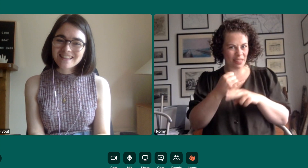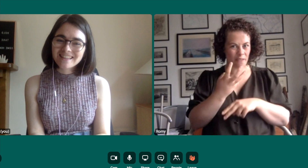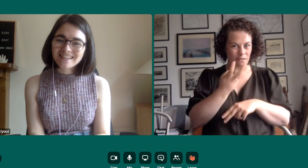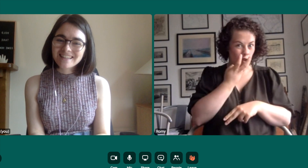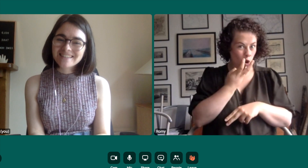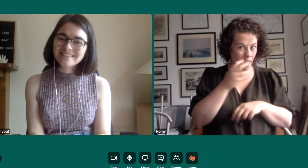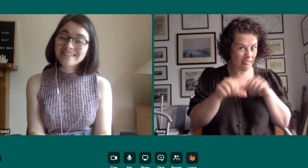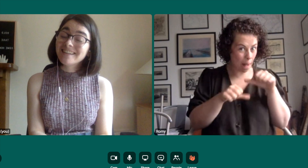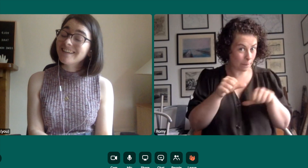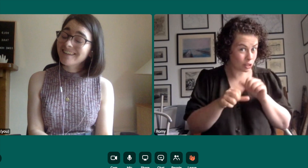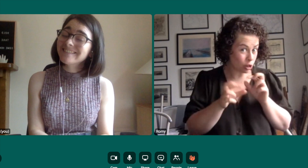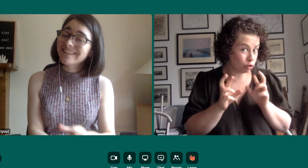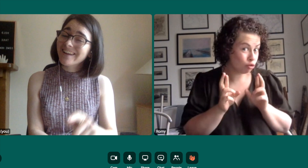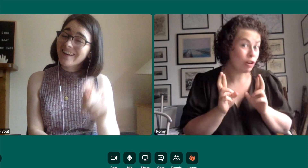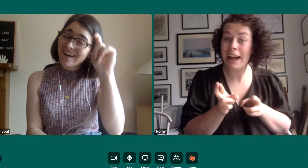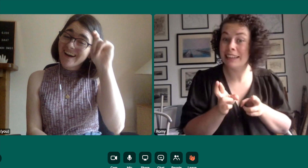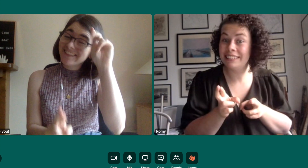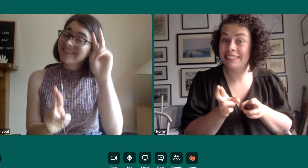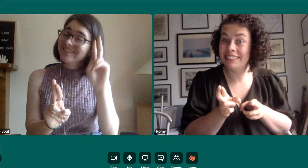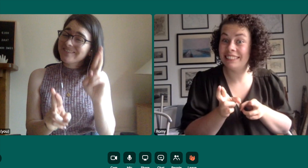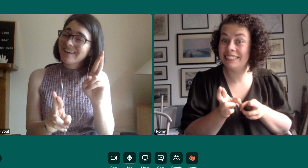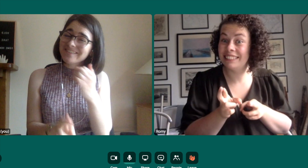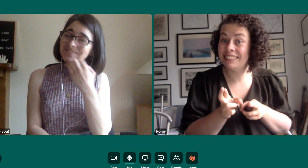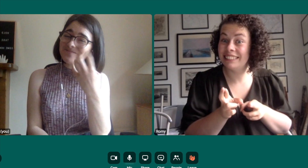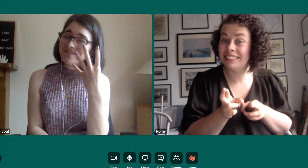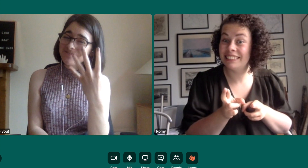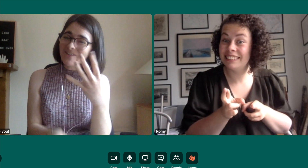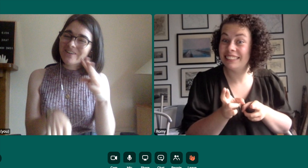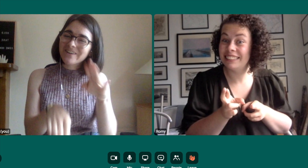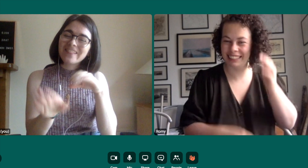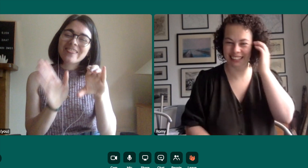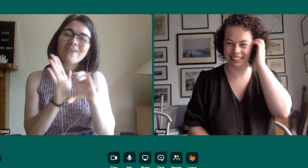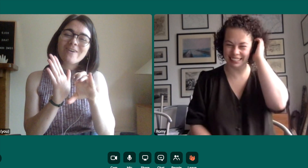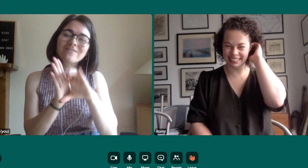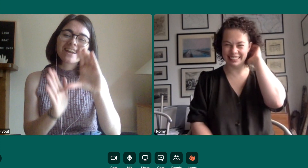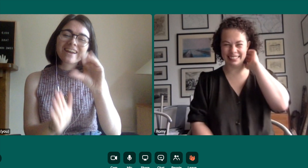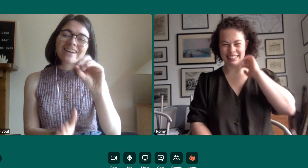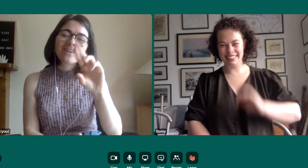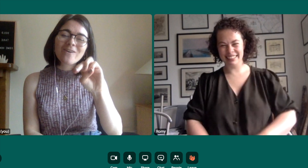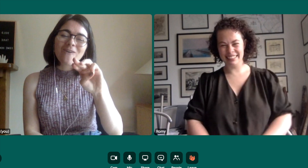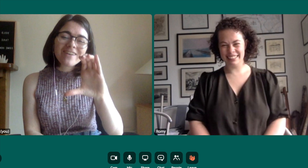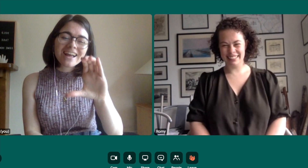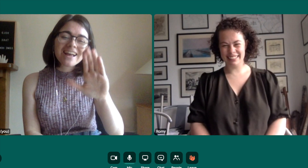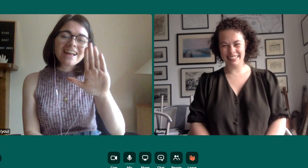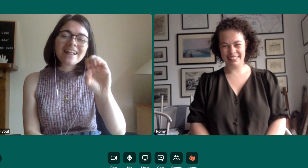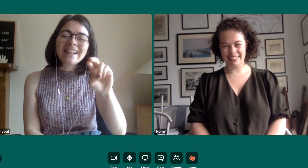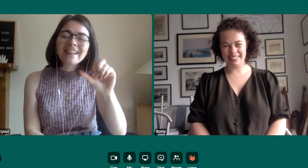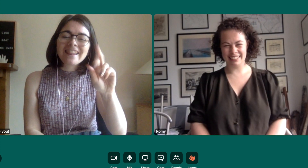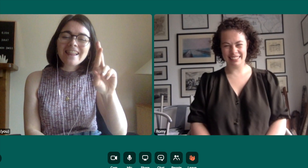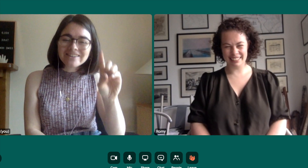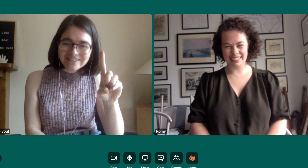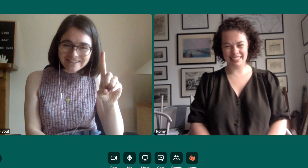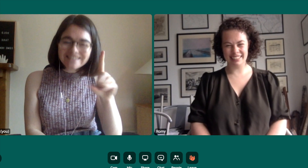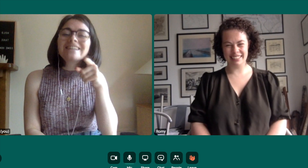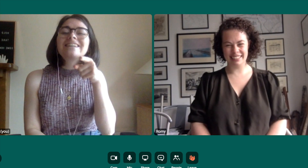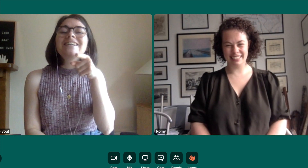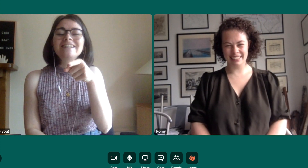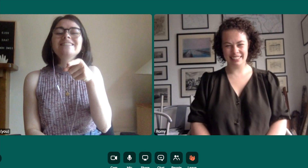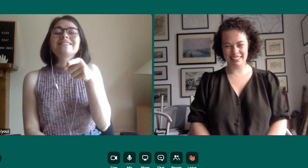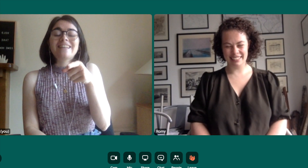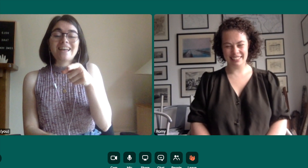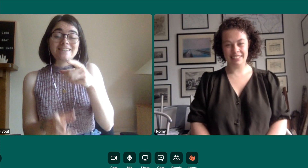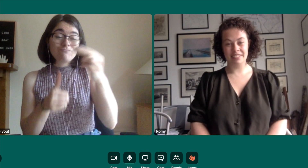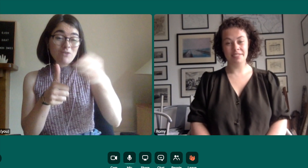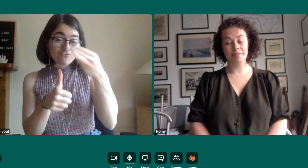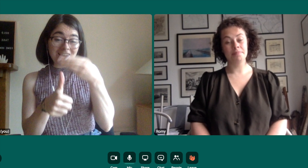think that was episode 4, joined by Cormac Leonard. Oh, the wonderful Cormac. Who said that that preparation is a verb, not a